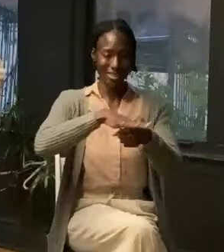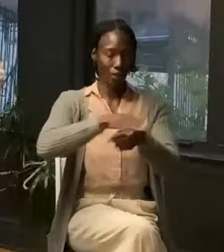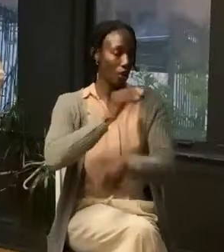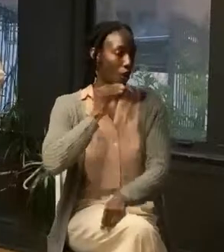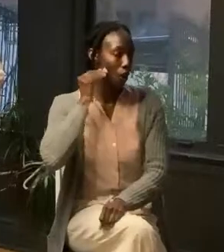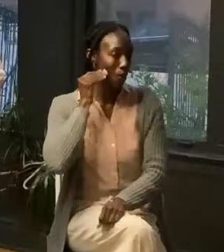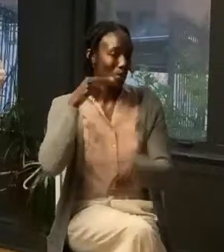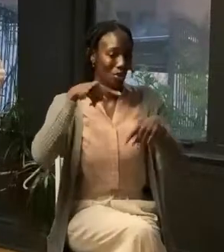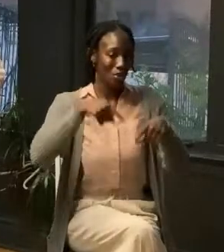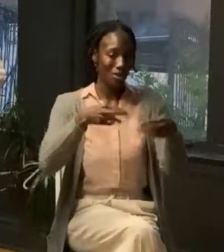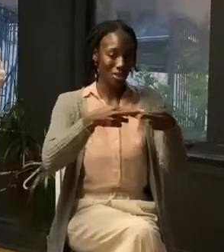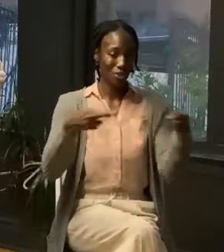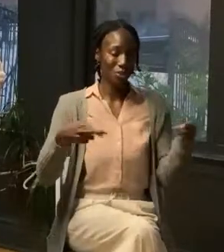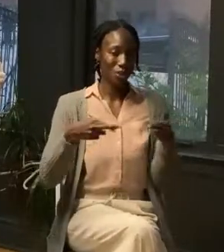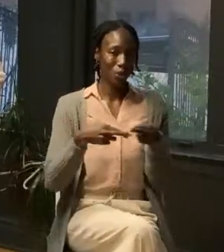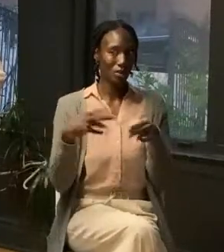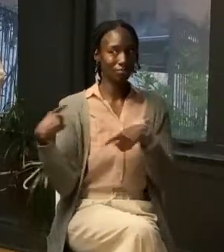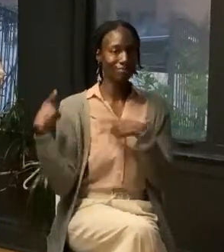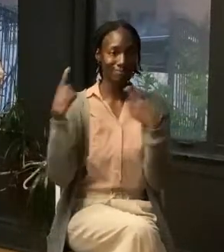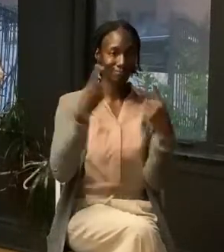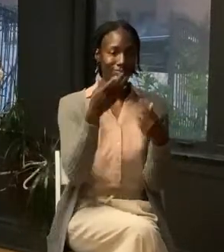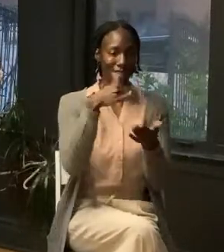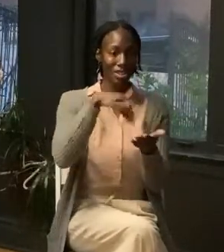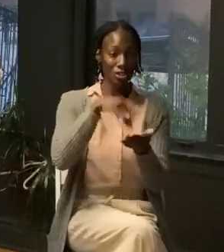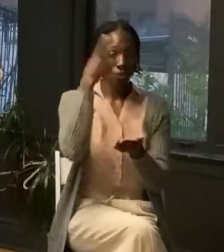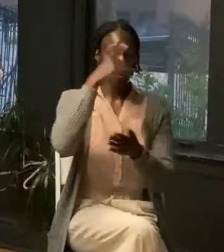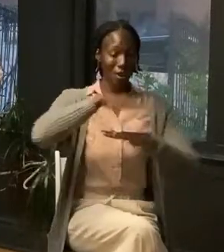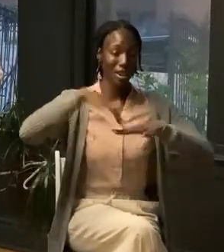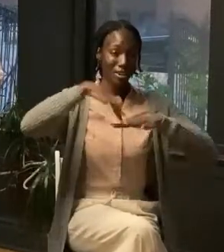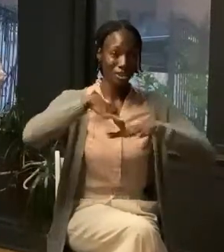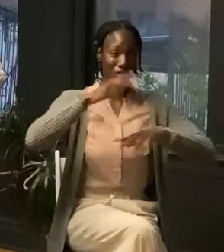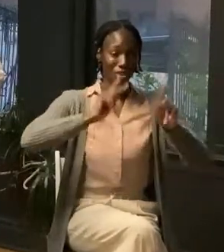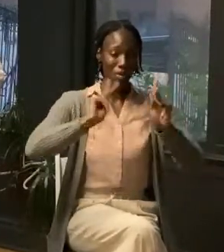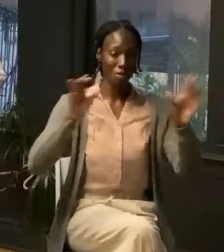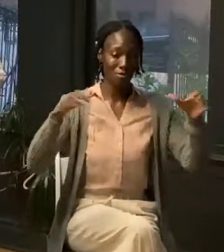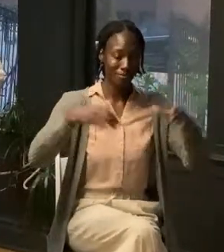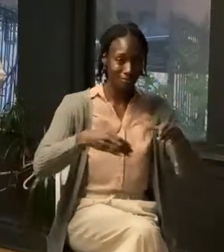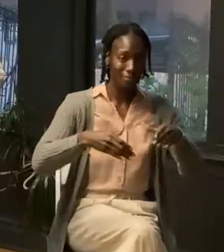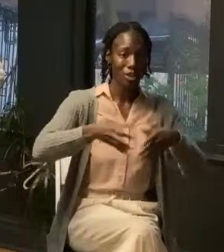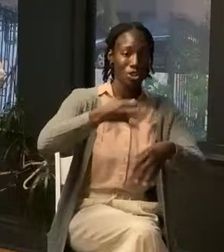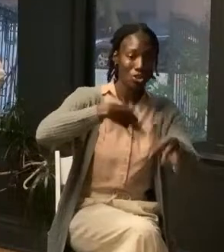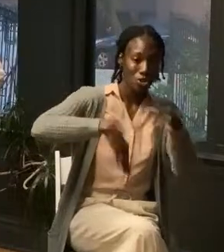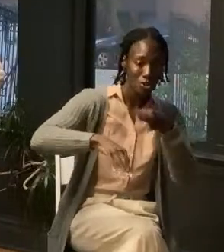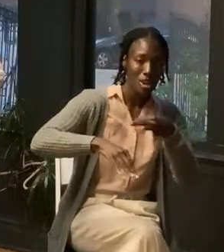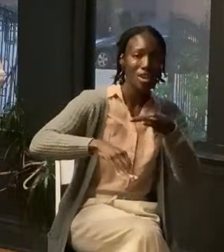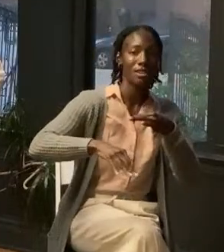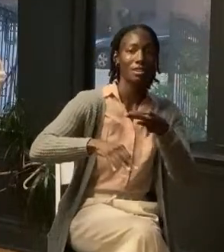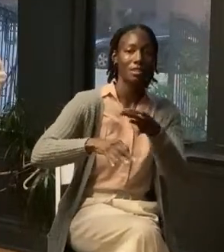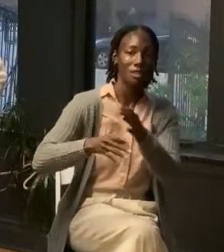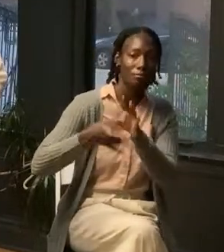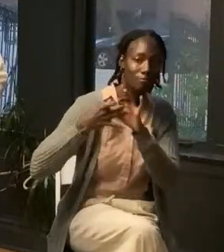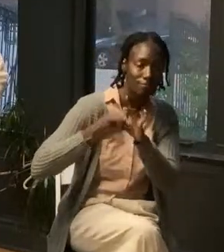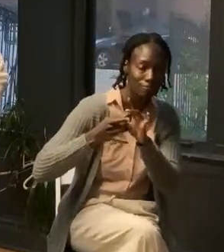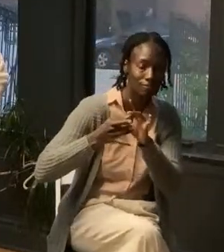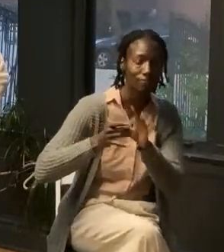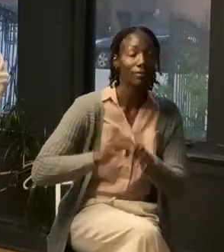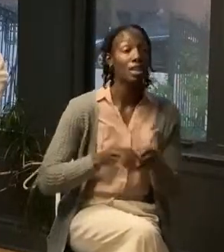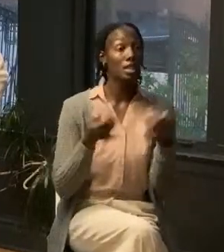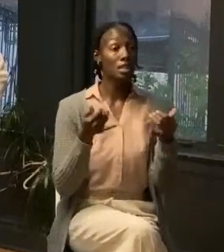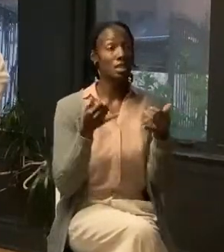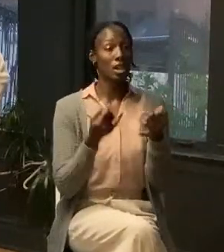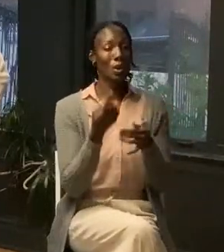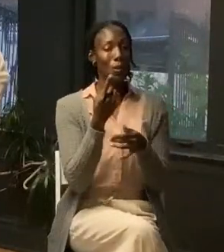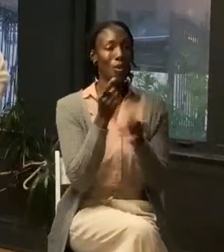region has long been a center for Indigenous people to gather, trade, and maintain kinship ties. Today, one of the largest